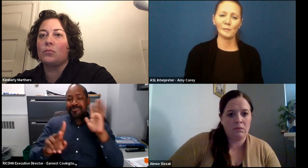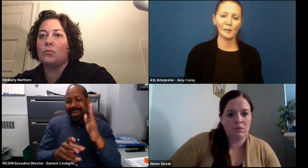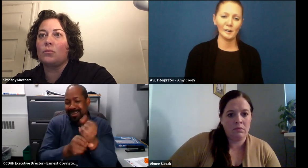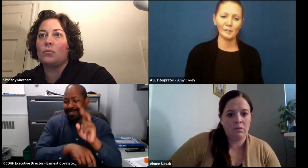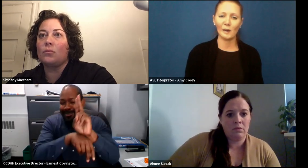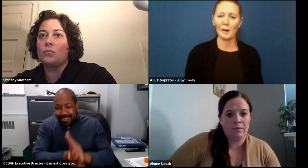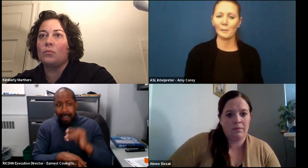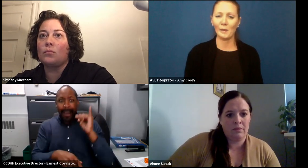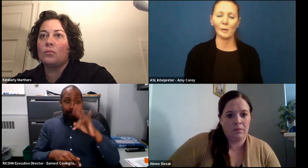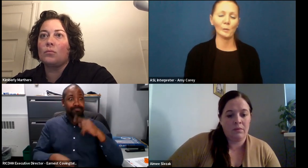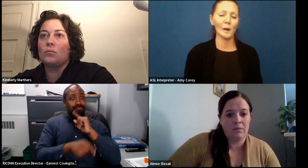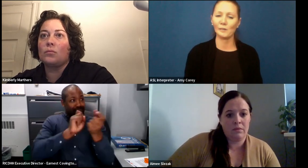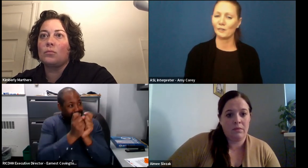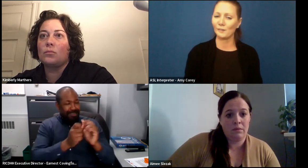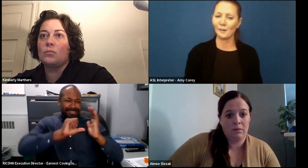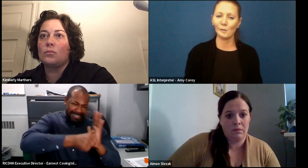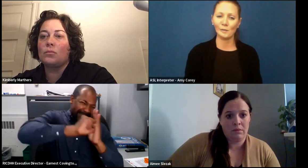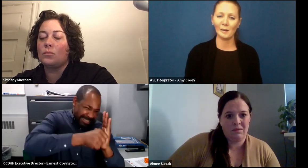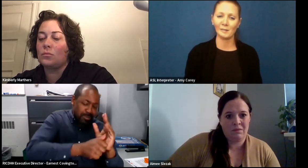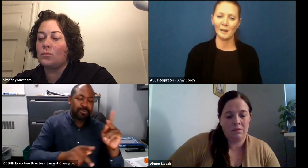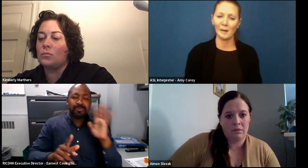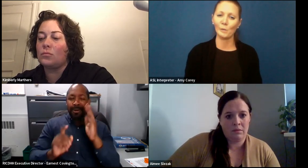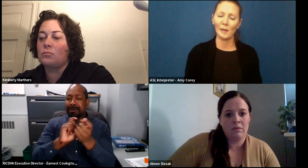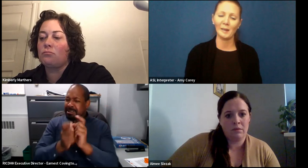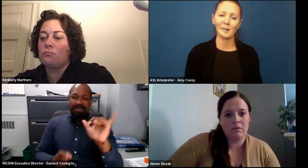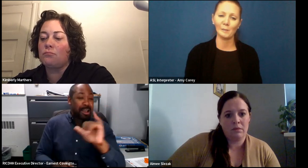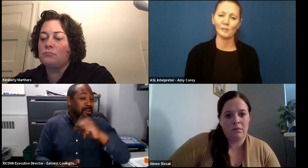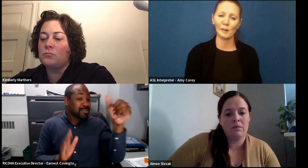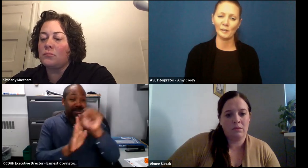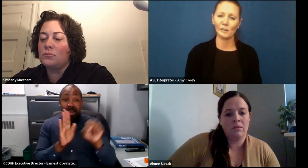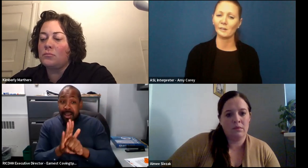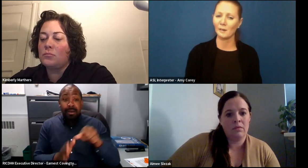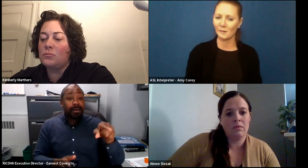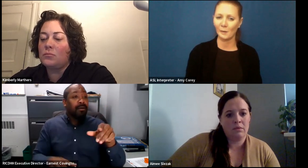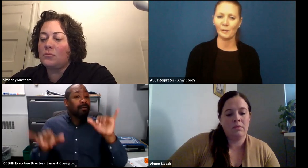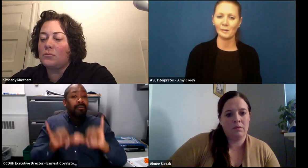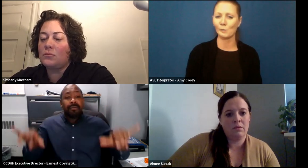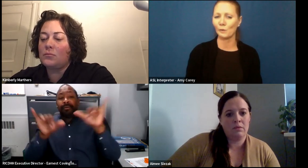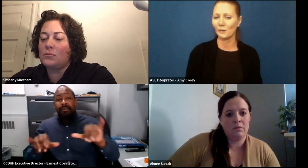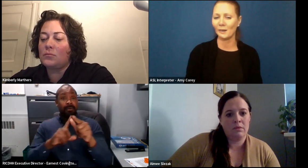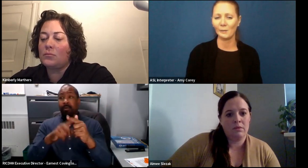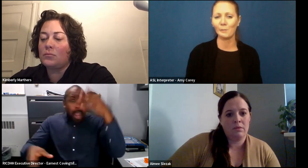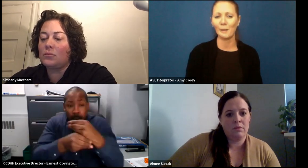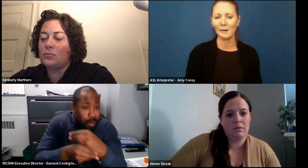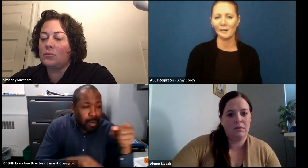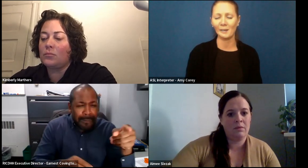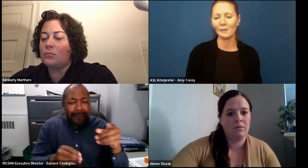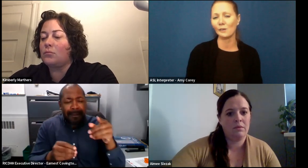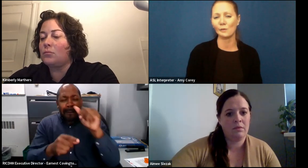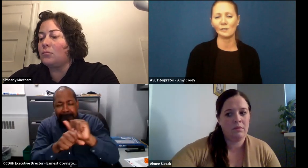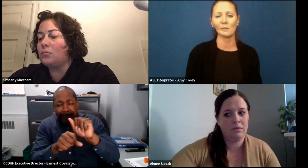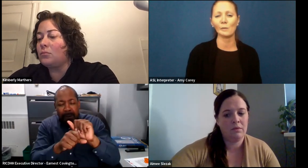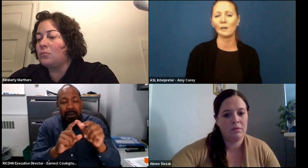the name change, I think we'll have to just get used to that sign when that name change does take place, and really kind of embedding